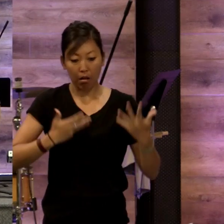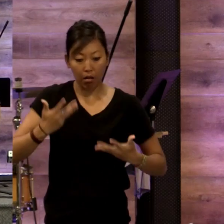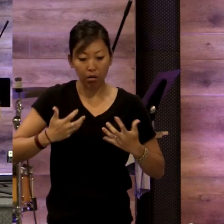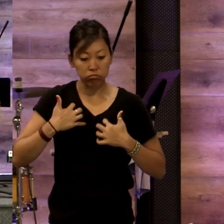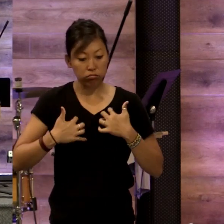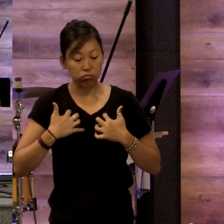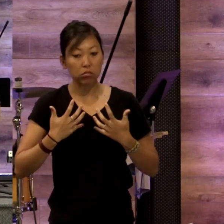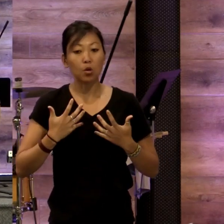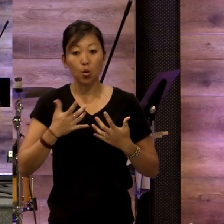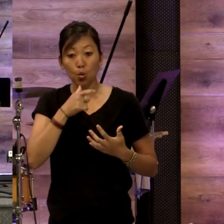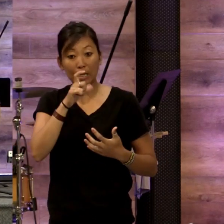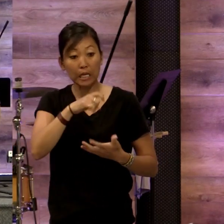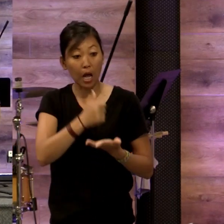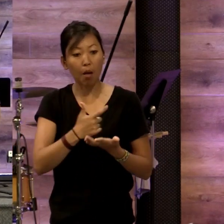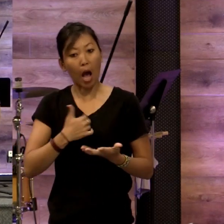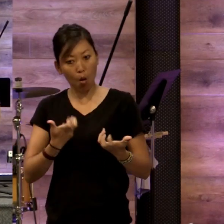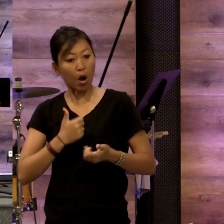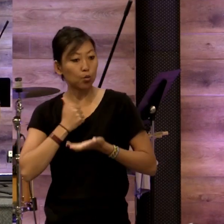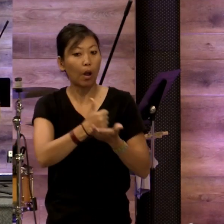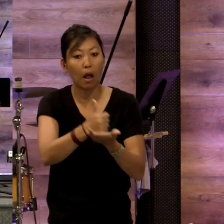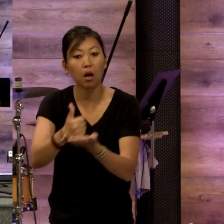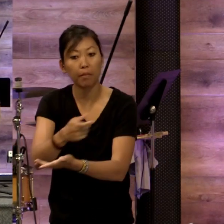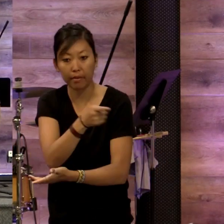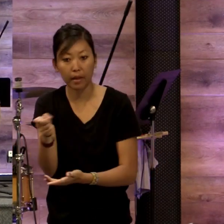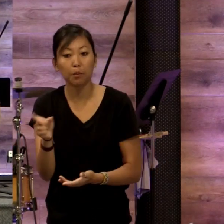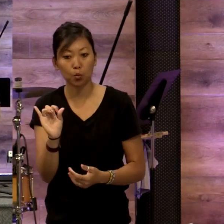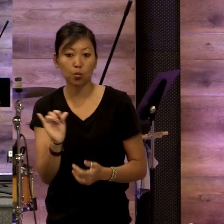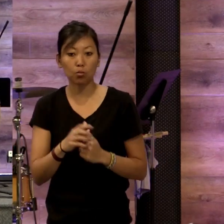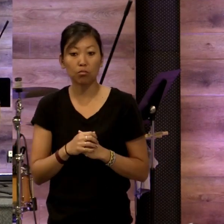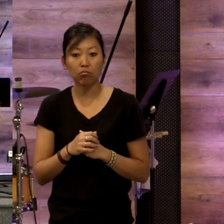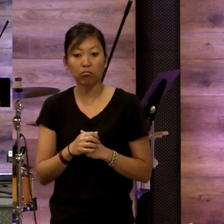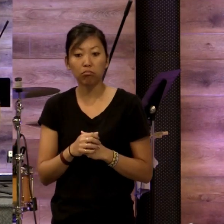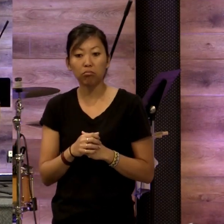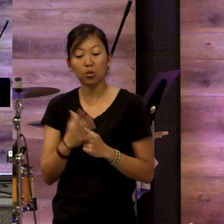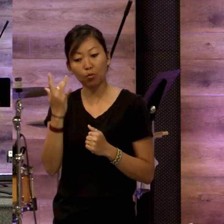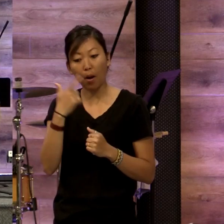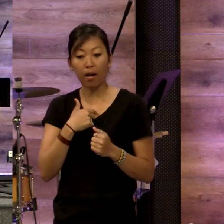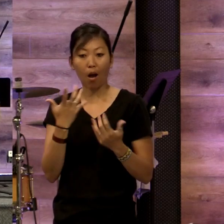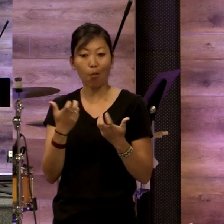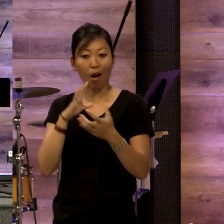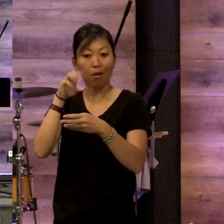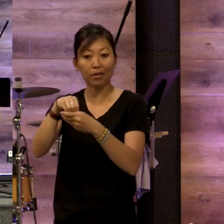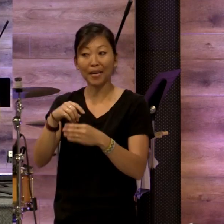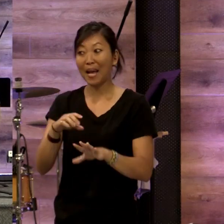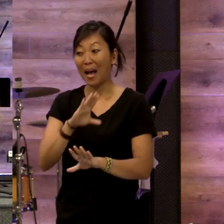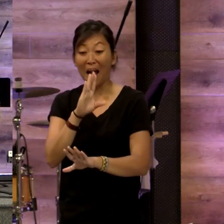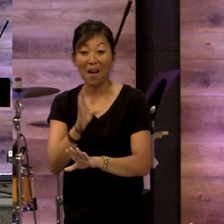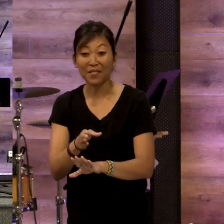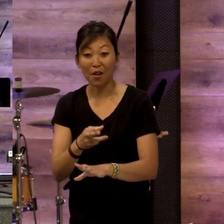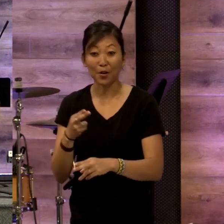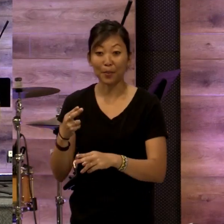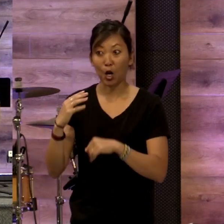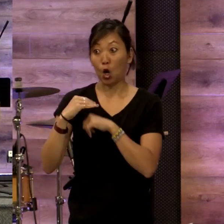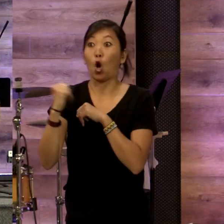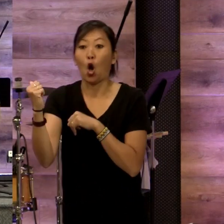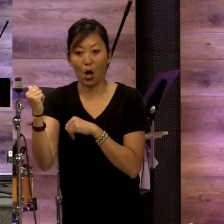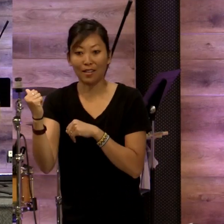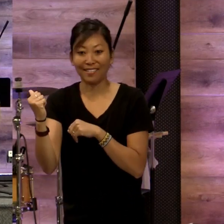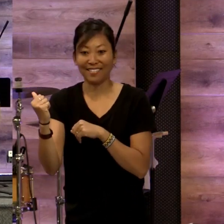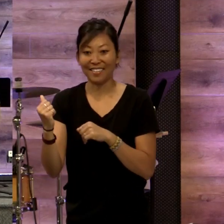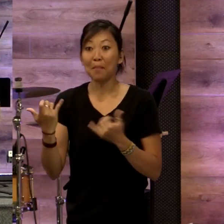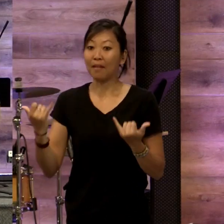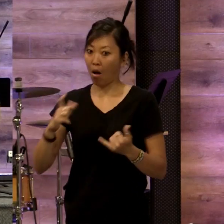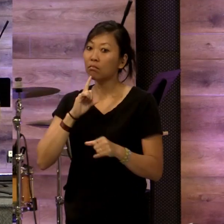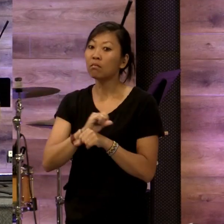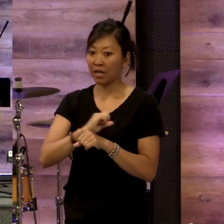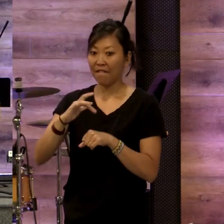need help, be there to help them. Yeah, that's why I've never been called to anything in my life, and I feel pretty called